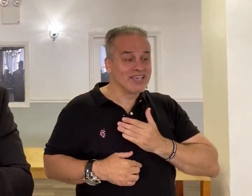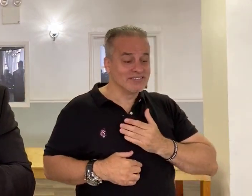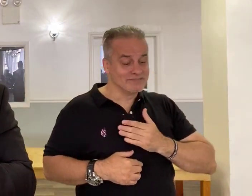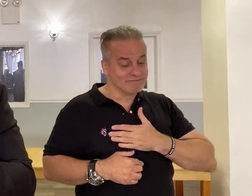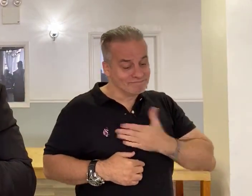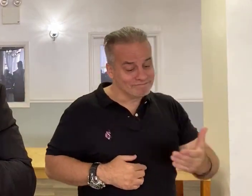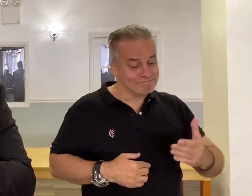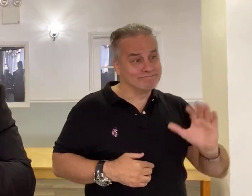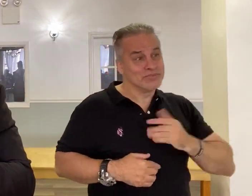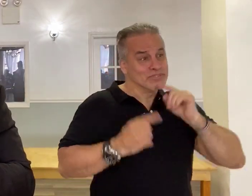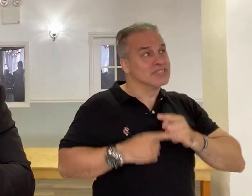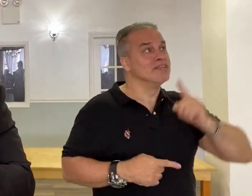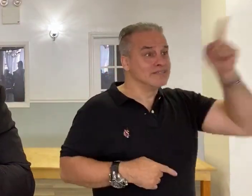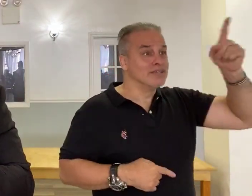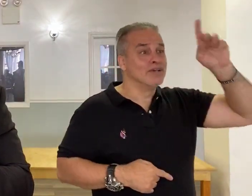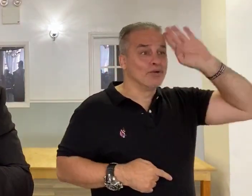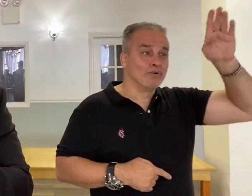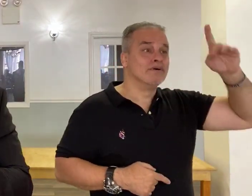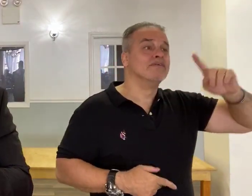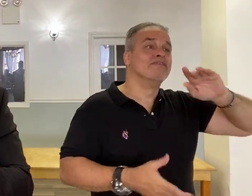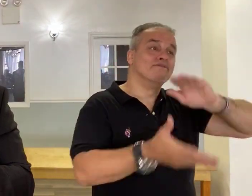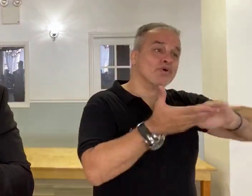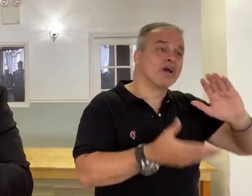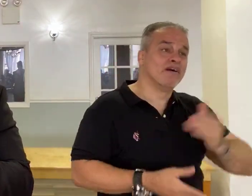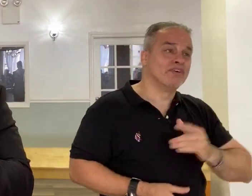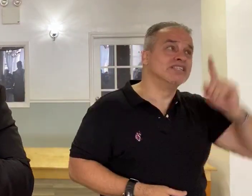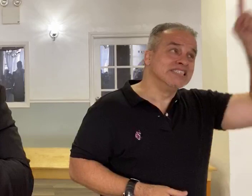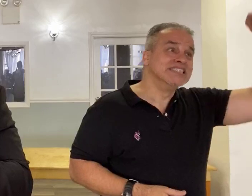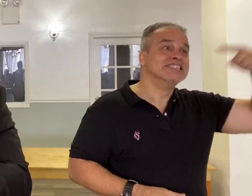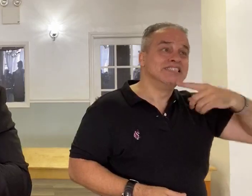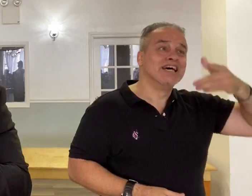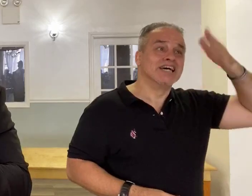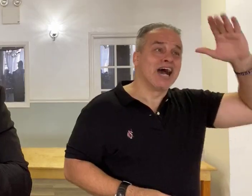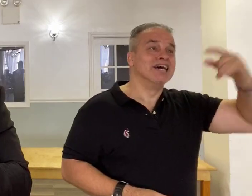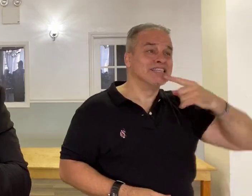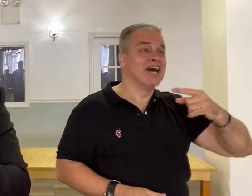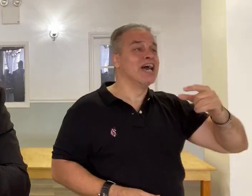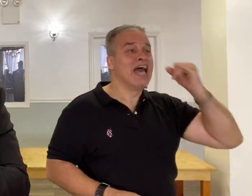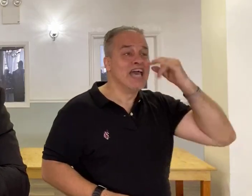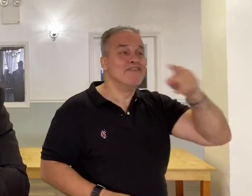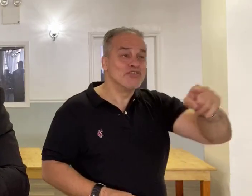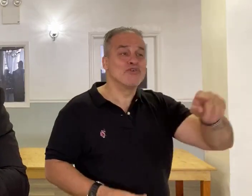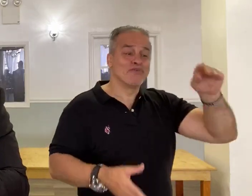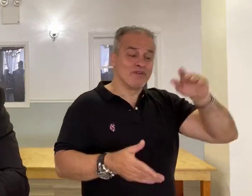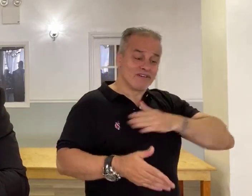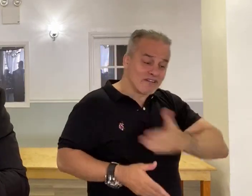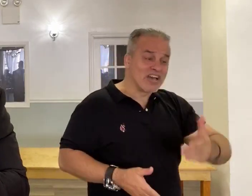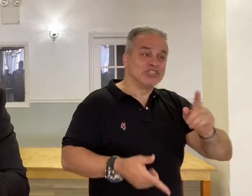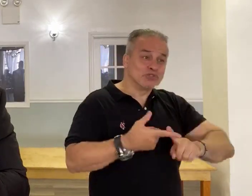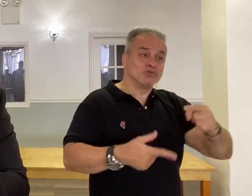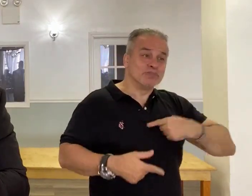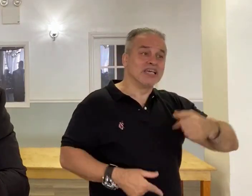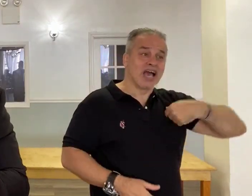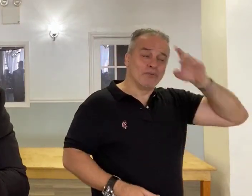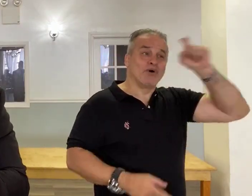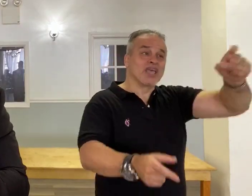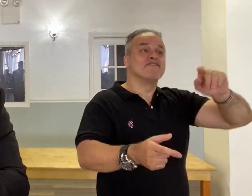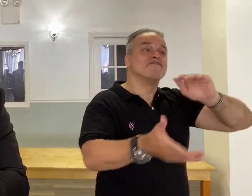just to forgive us our sins and to cleanse us from all